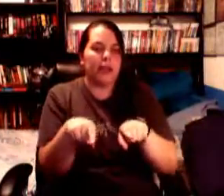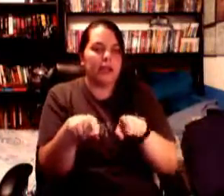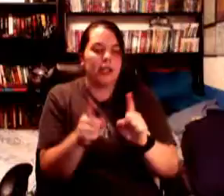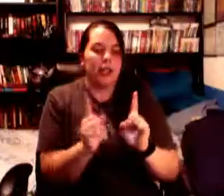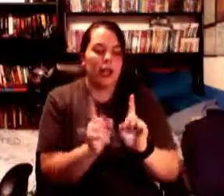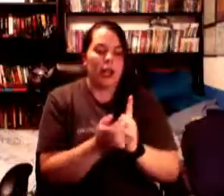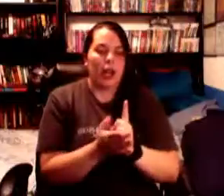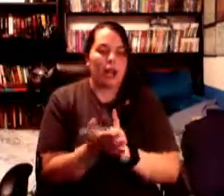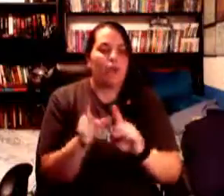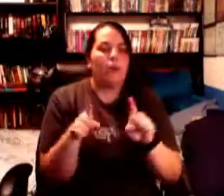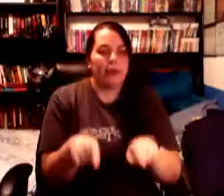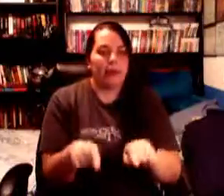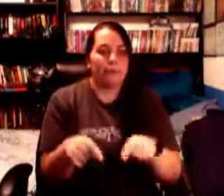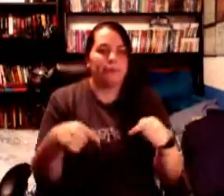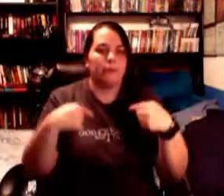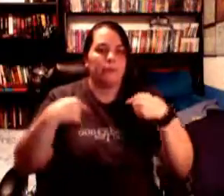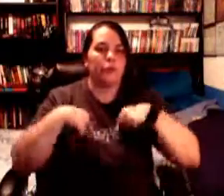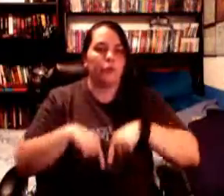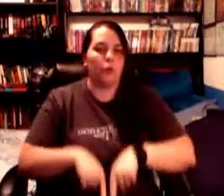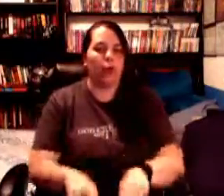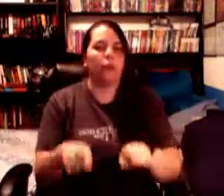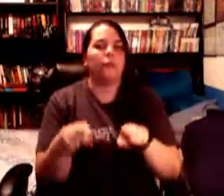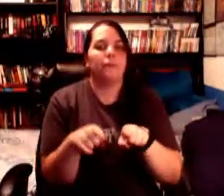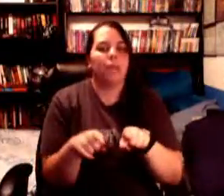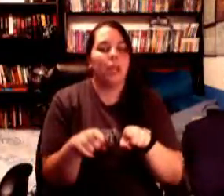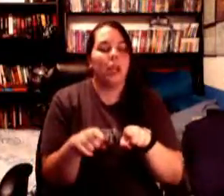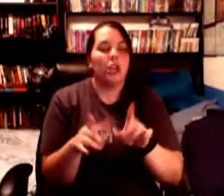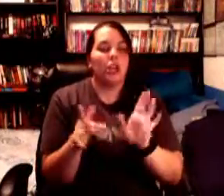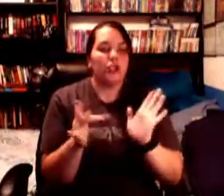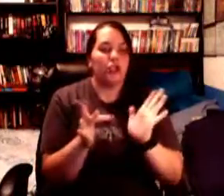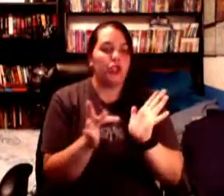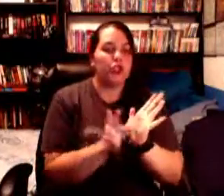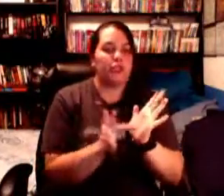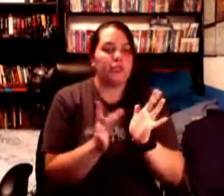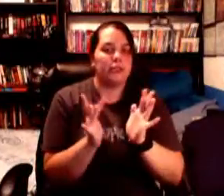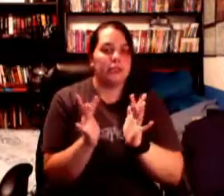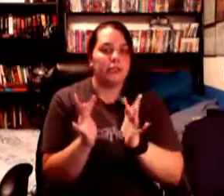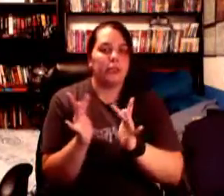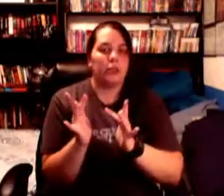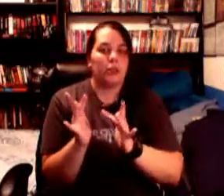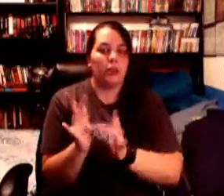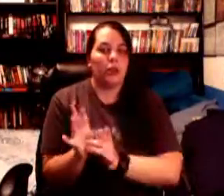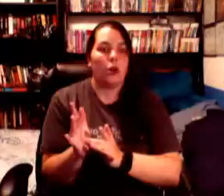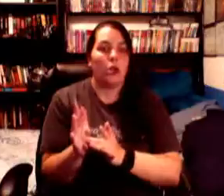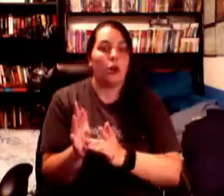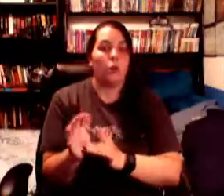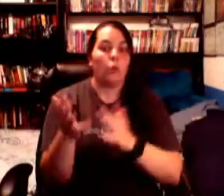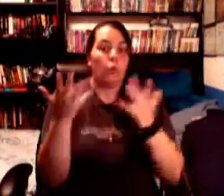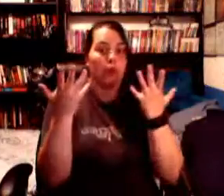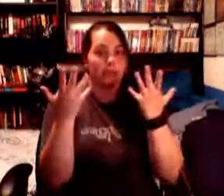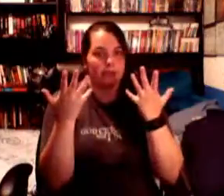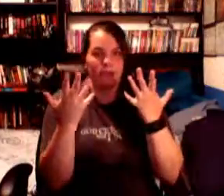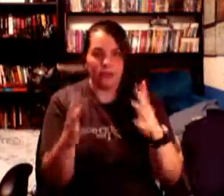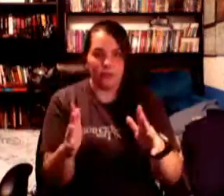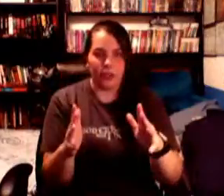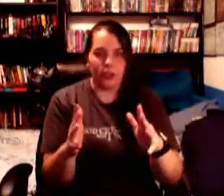side, and then palm down. So while Jesus was, again